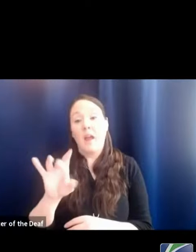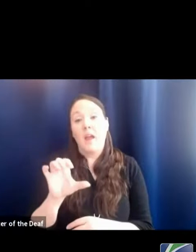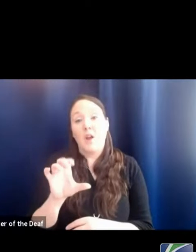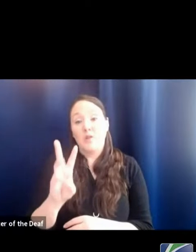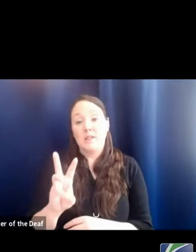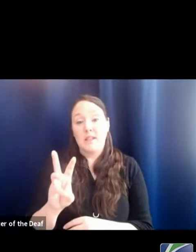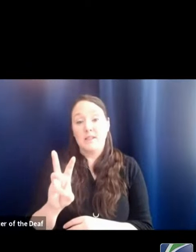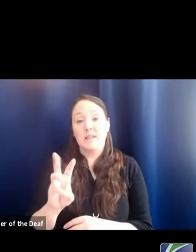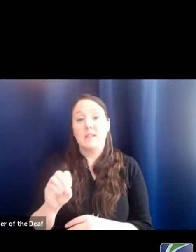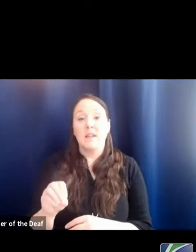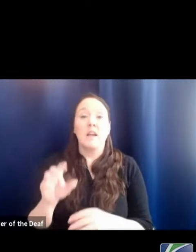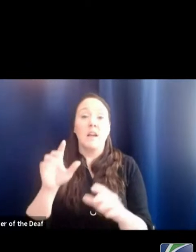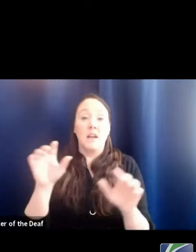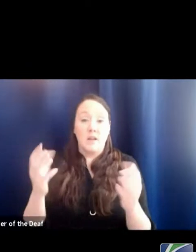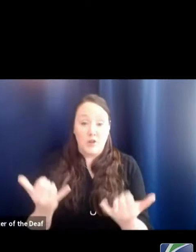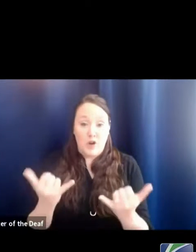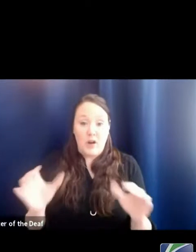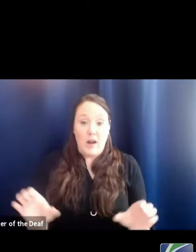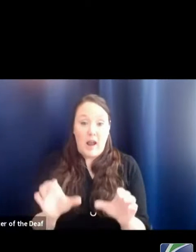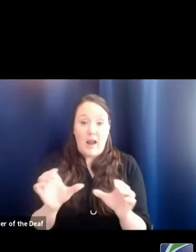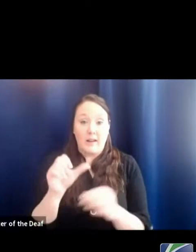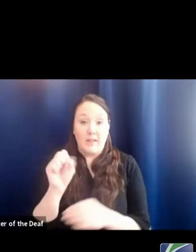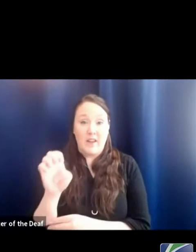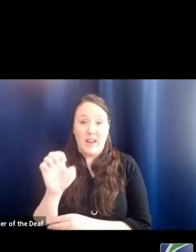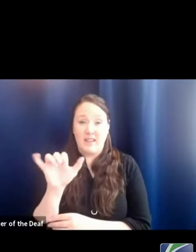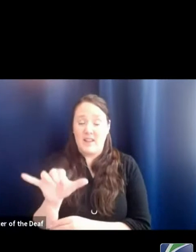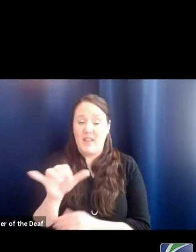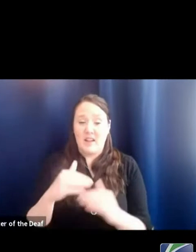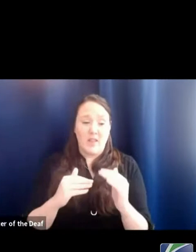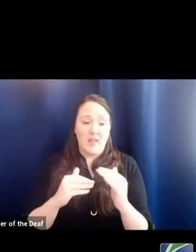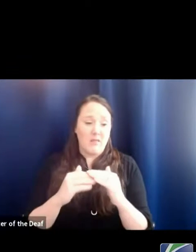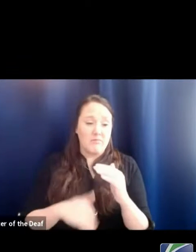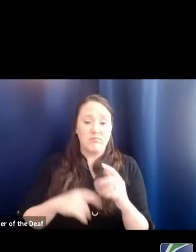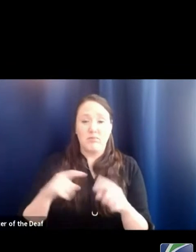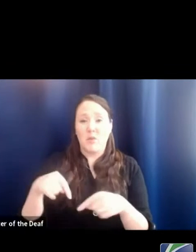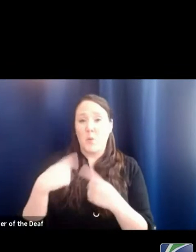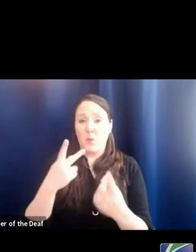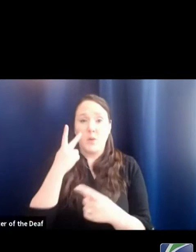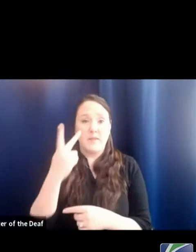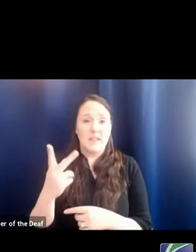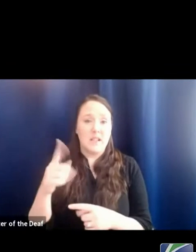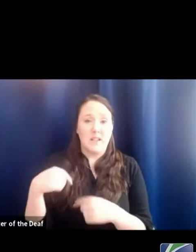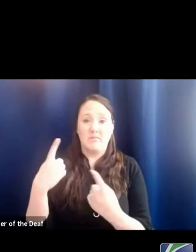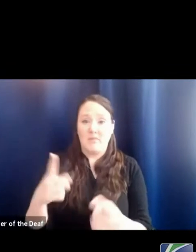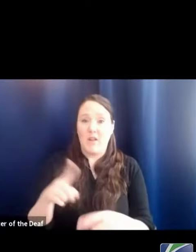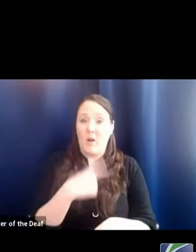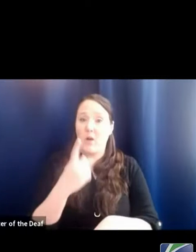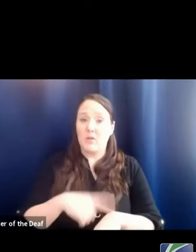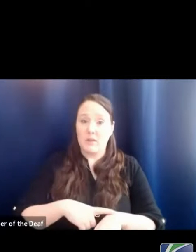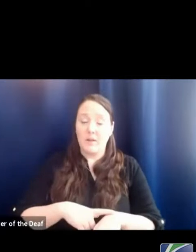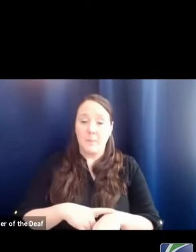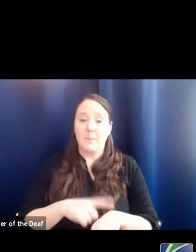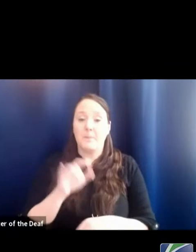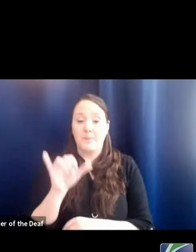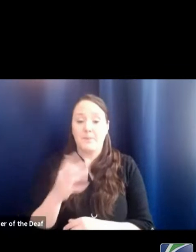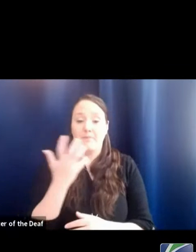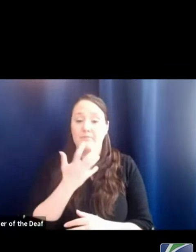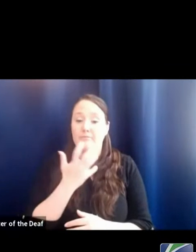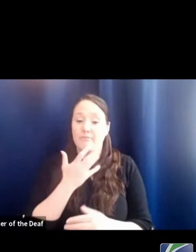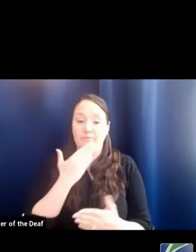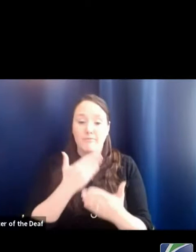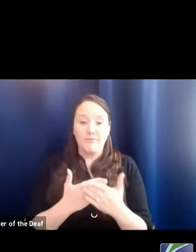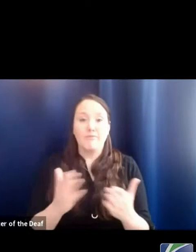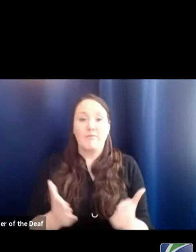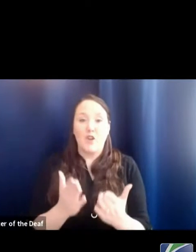860 active cases. This is the lowest number of active cases we've seen in a very long time. This is incredibly encouraging news